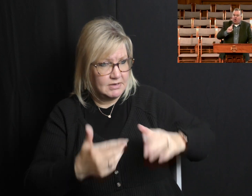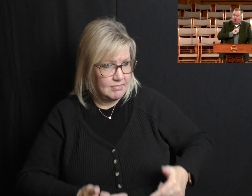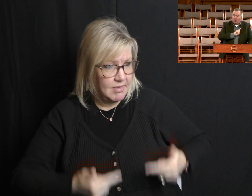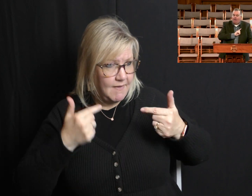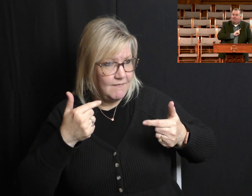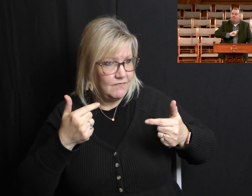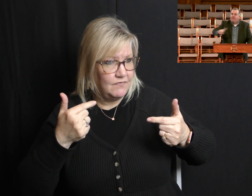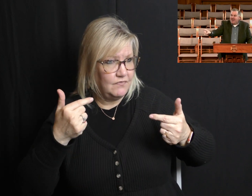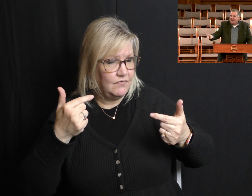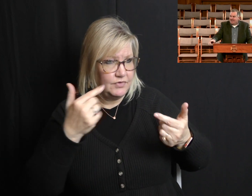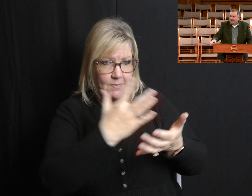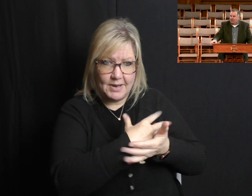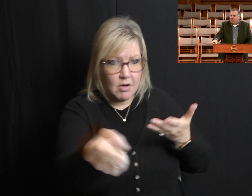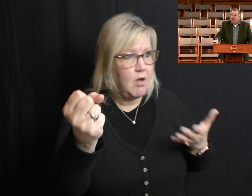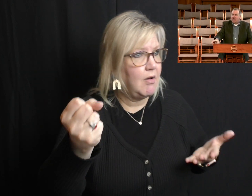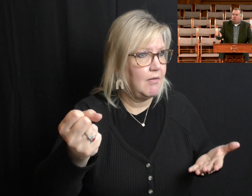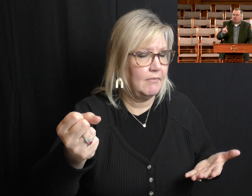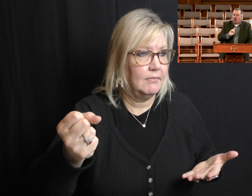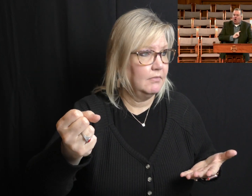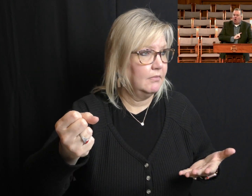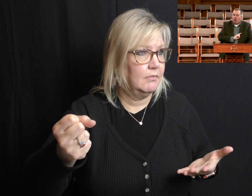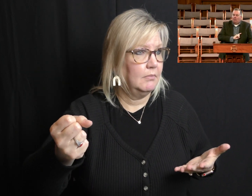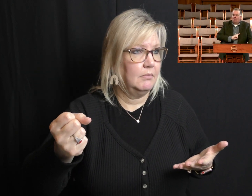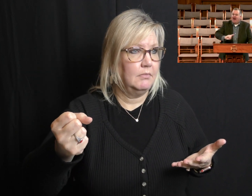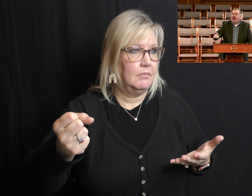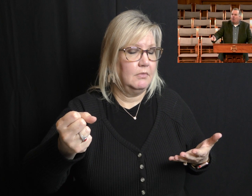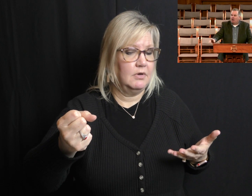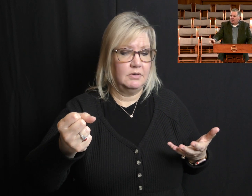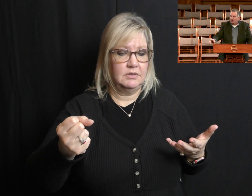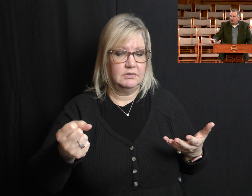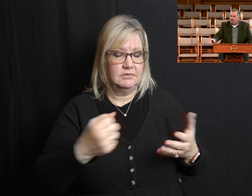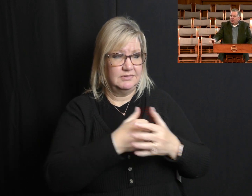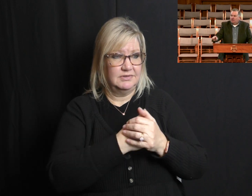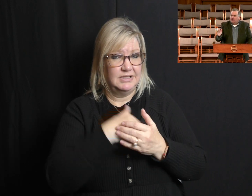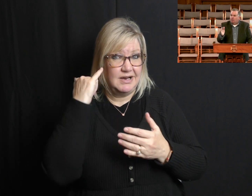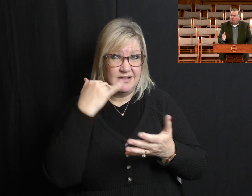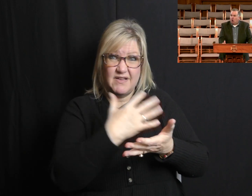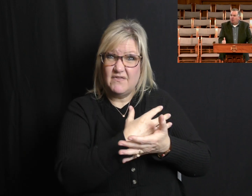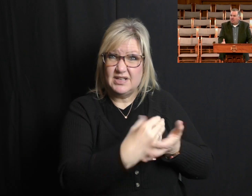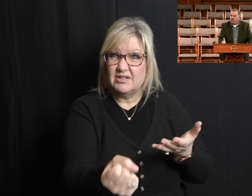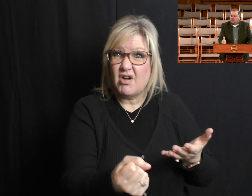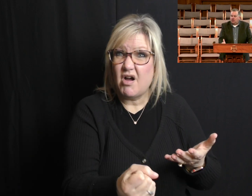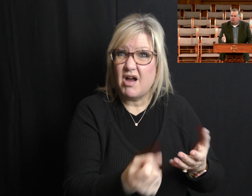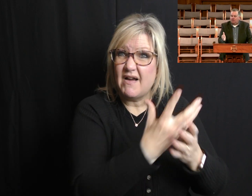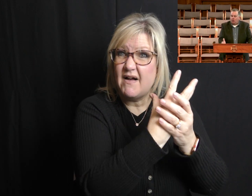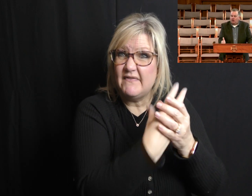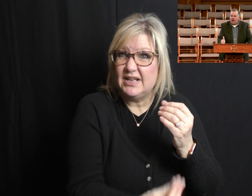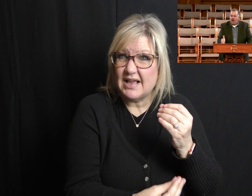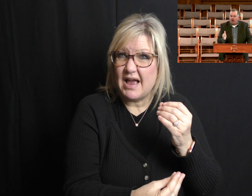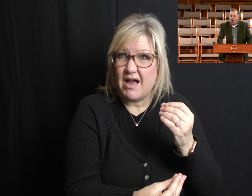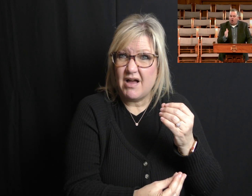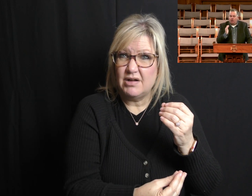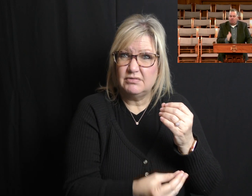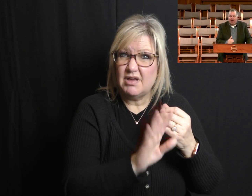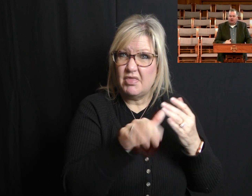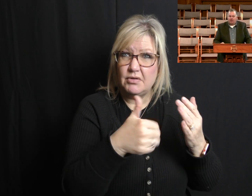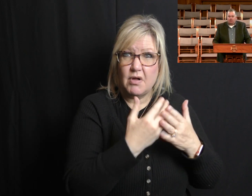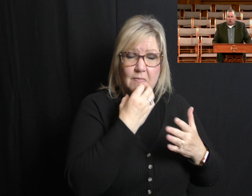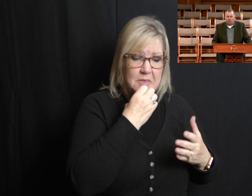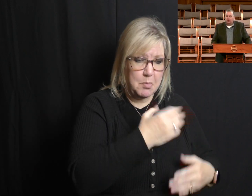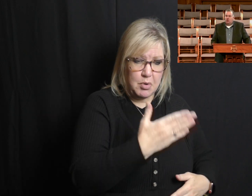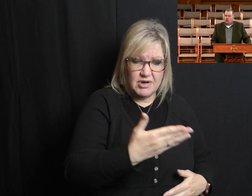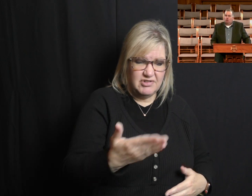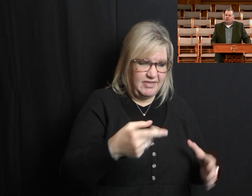It was all meaningless. It was all powerless. That the moment he stood before God, all that mattered